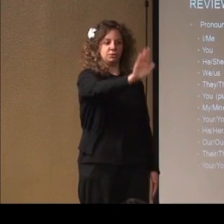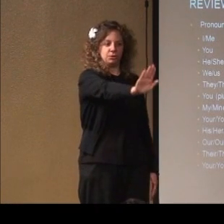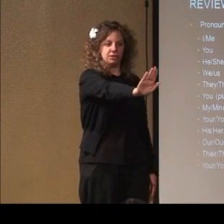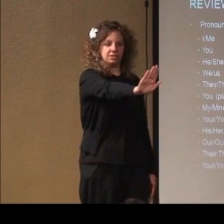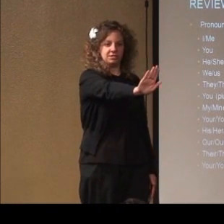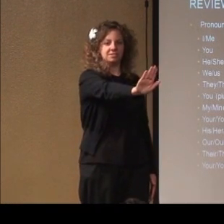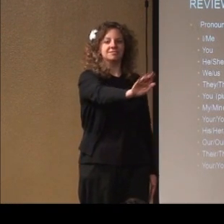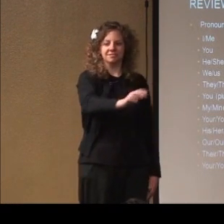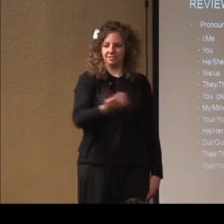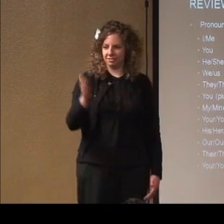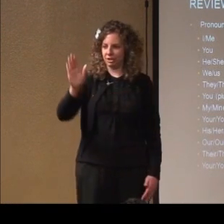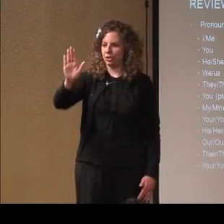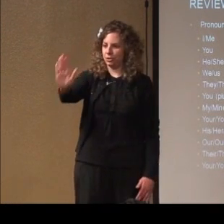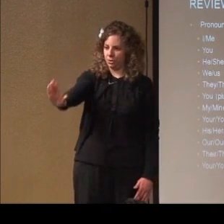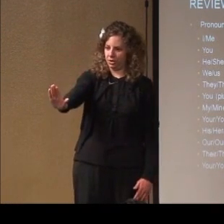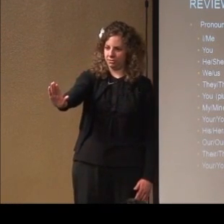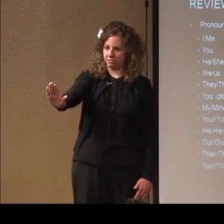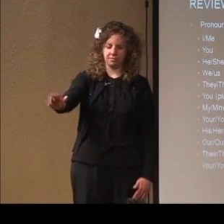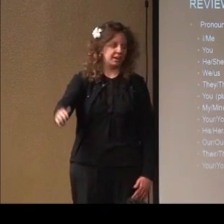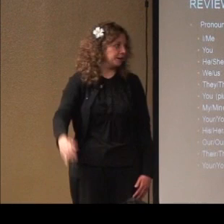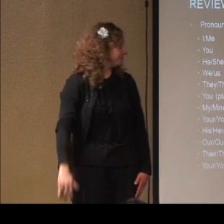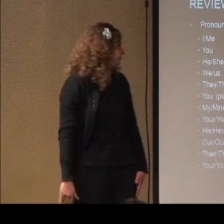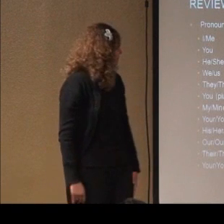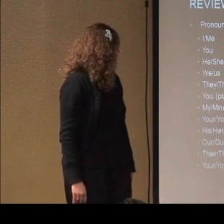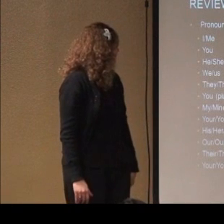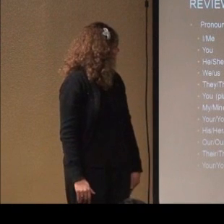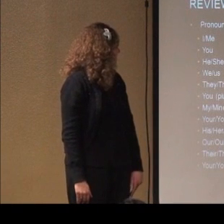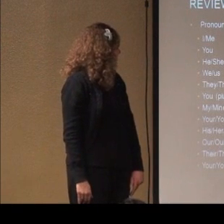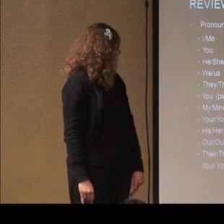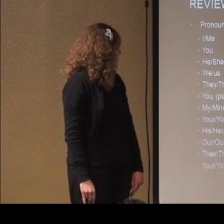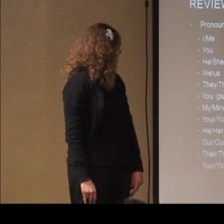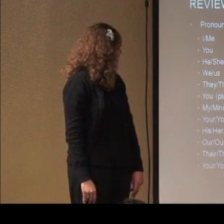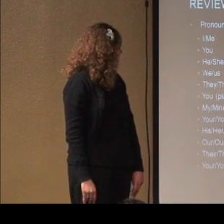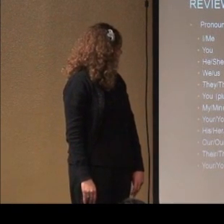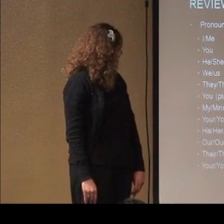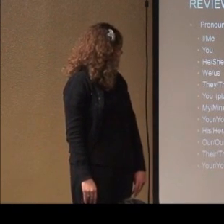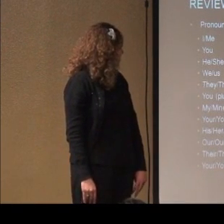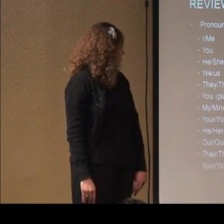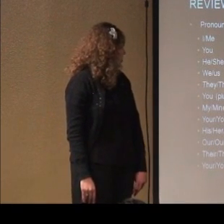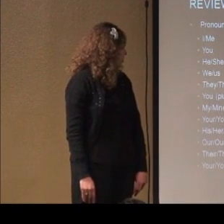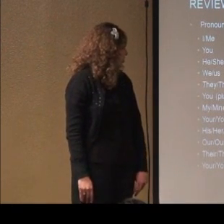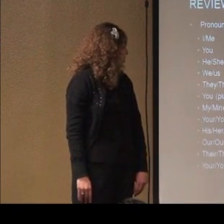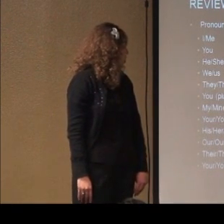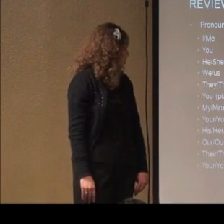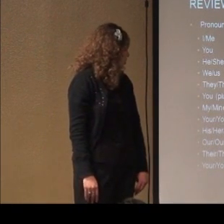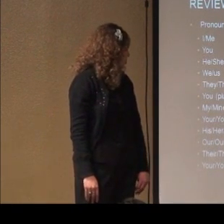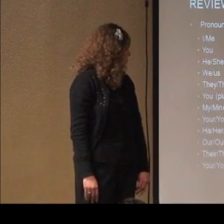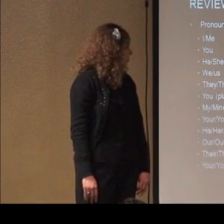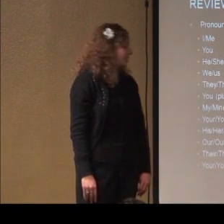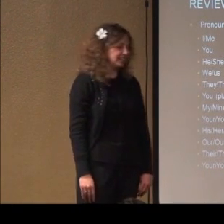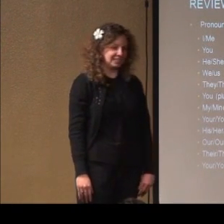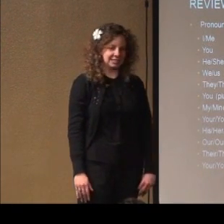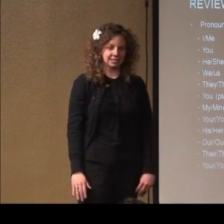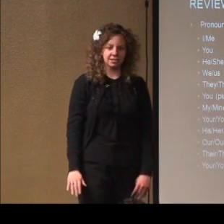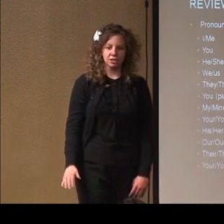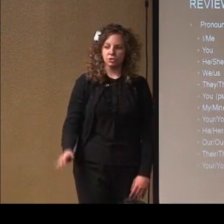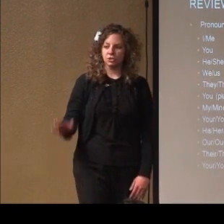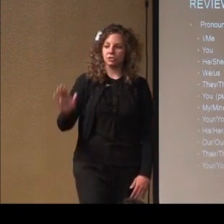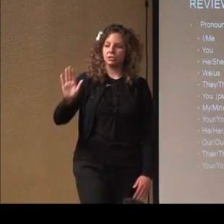Yours. Yours. Okay? Then we have his, her, hers, or its. So it's going to